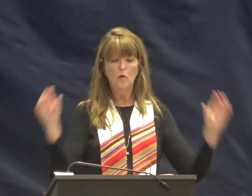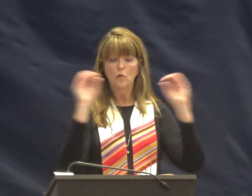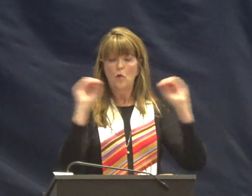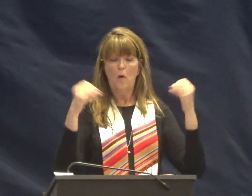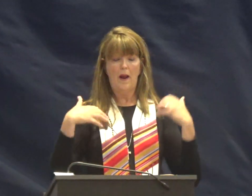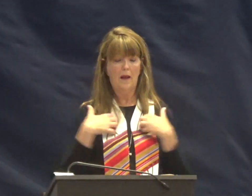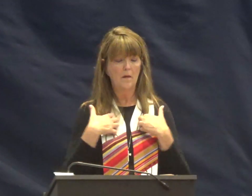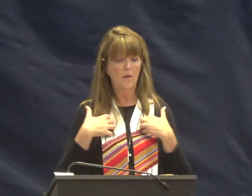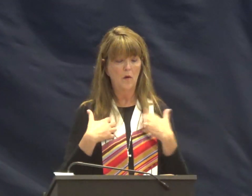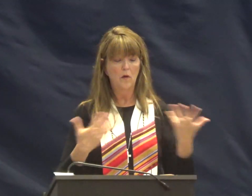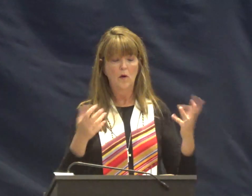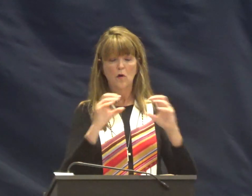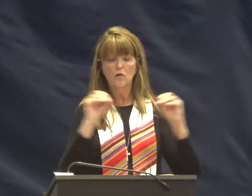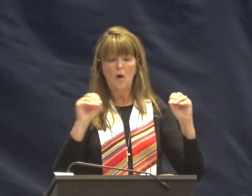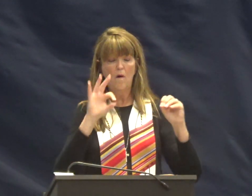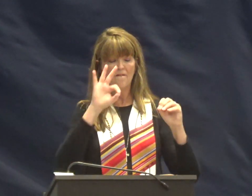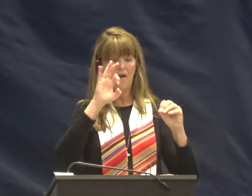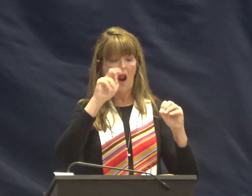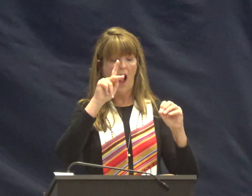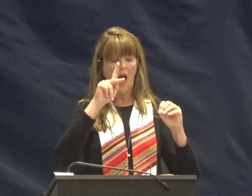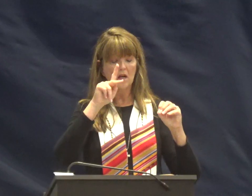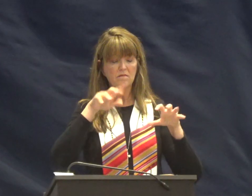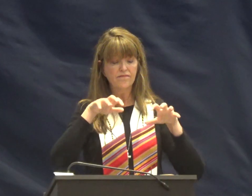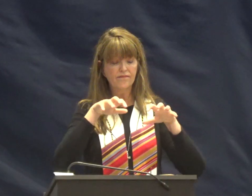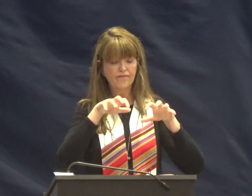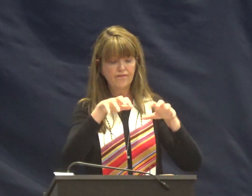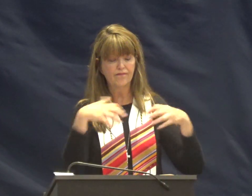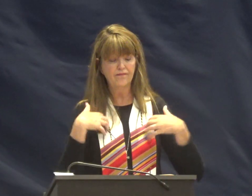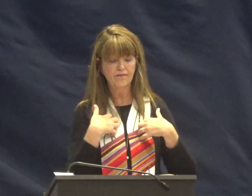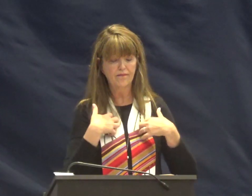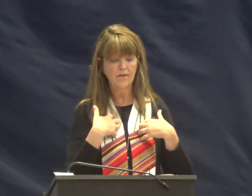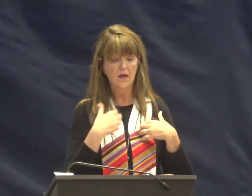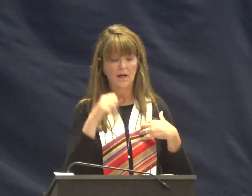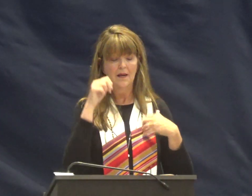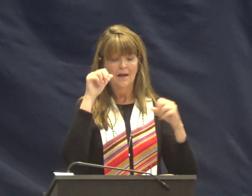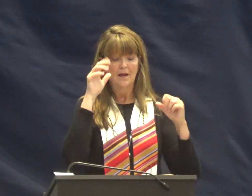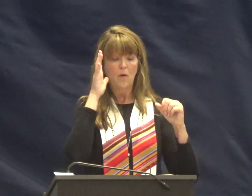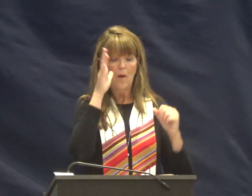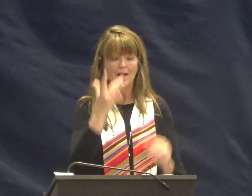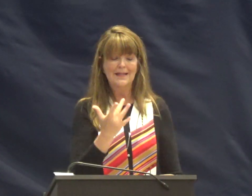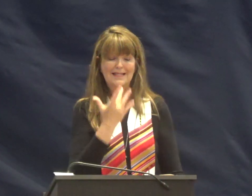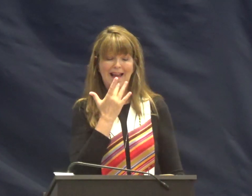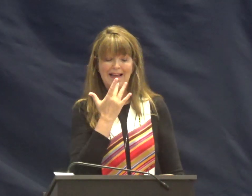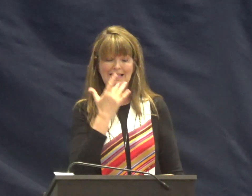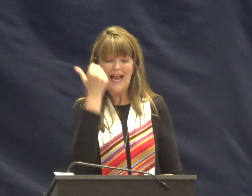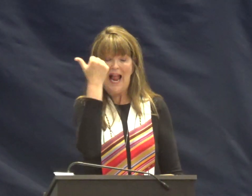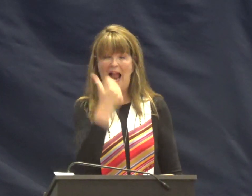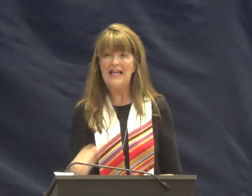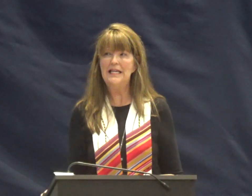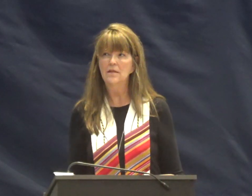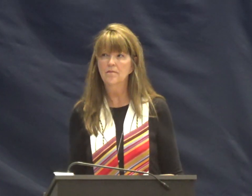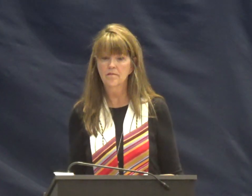human or animal, no herd or flock shall taste